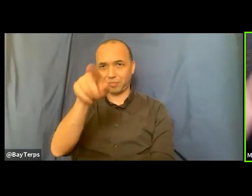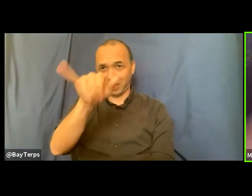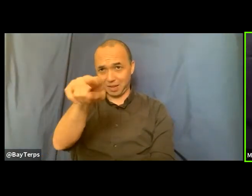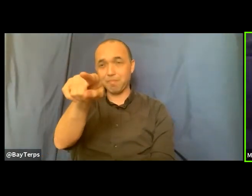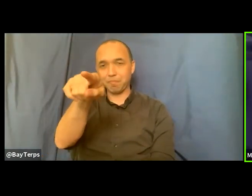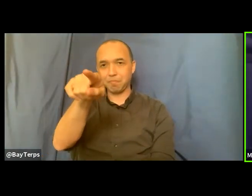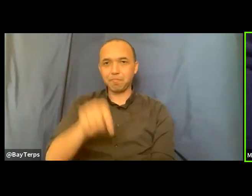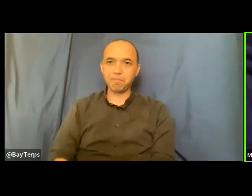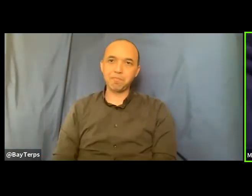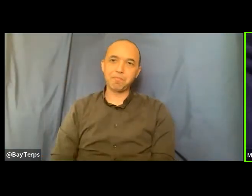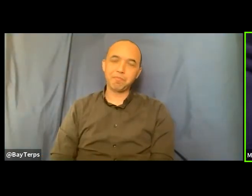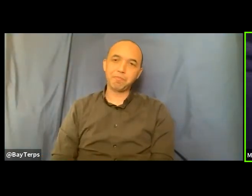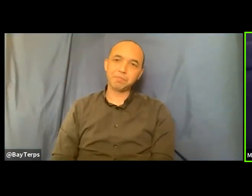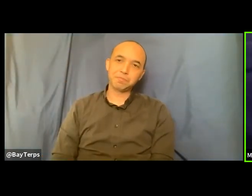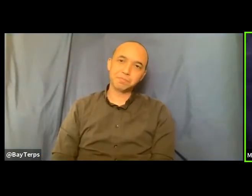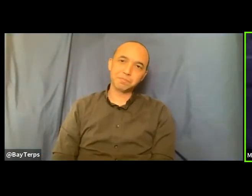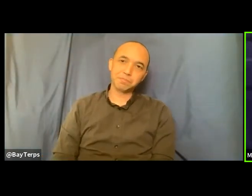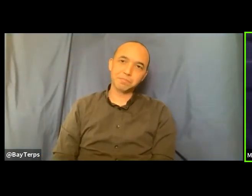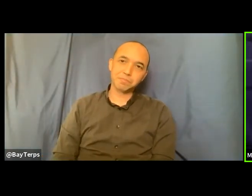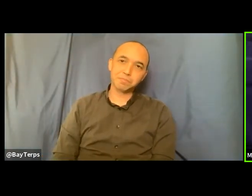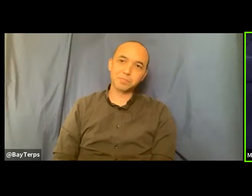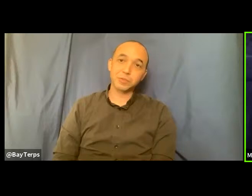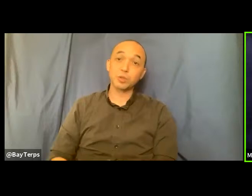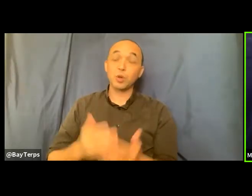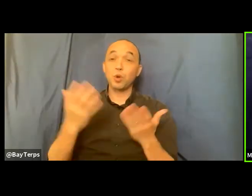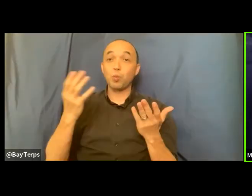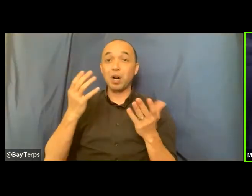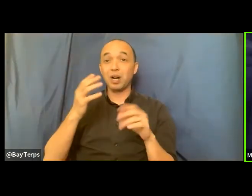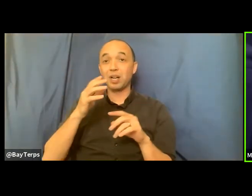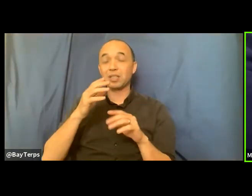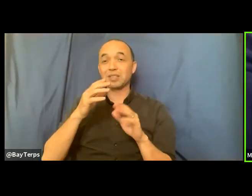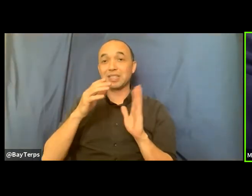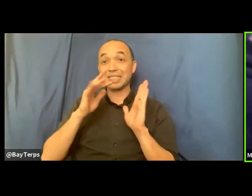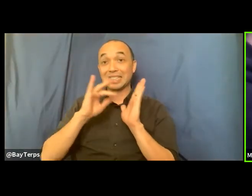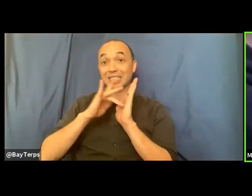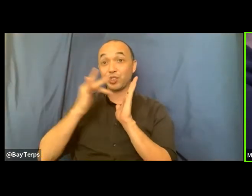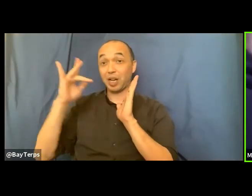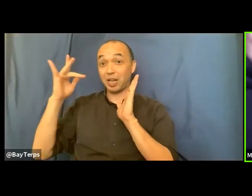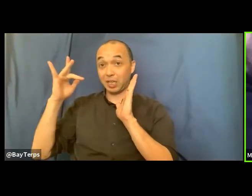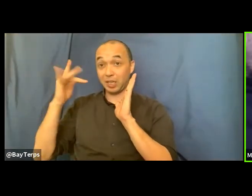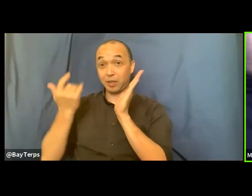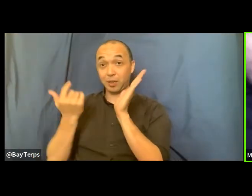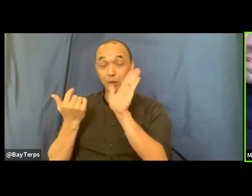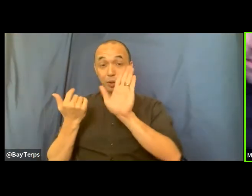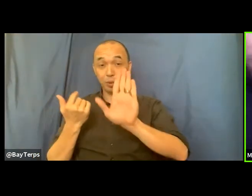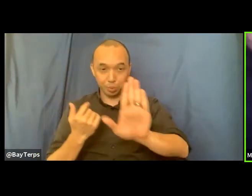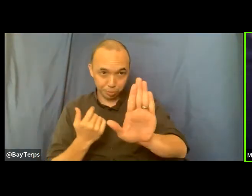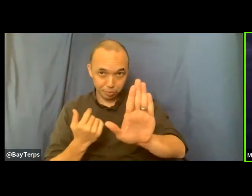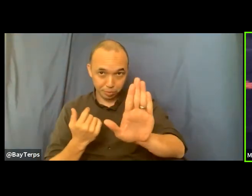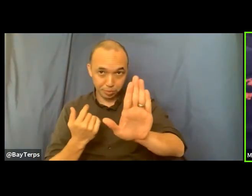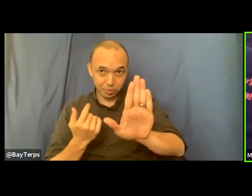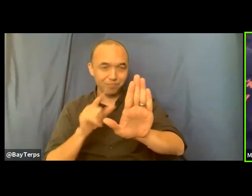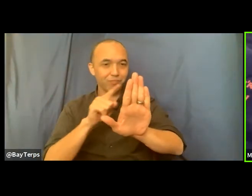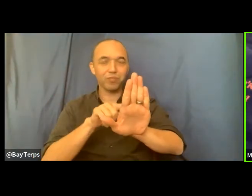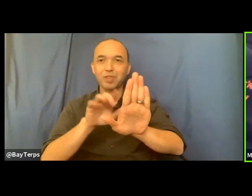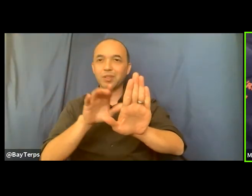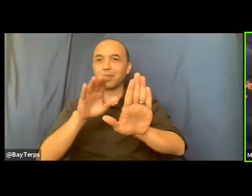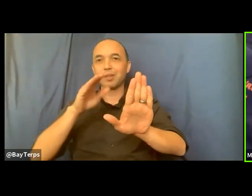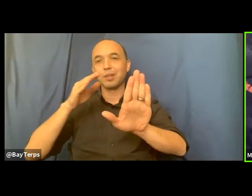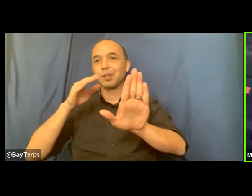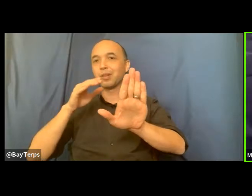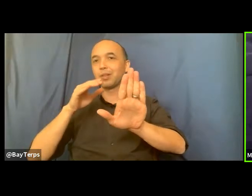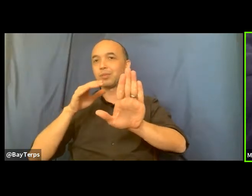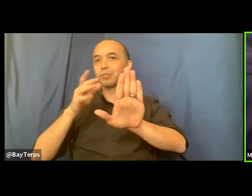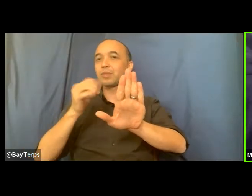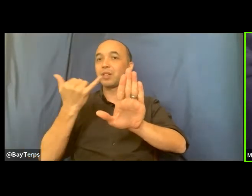this. So you would put it shiny side down facing the pumpkin and tape it on. And then you would take a design, tape